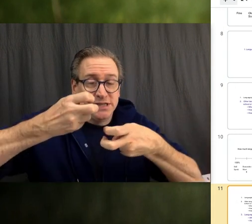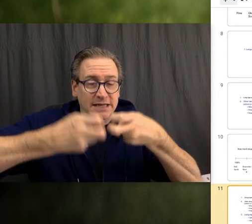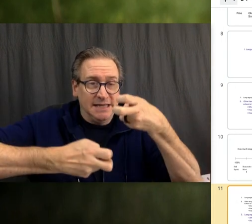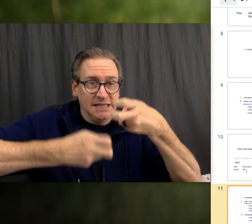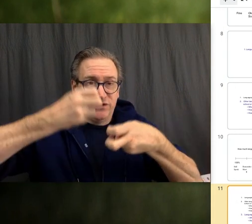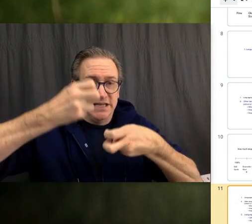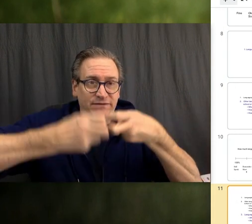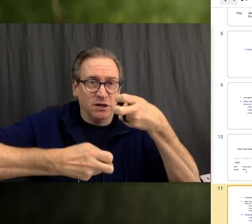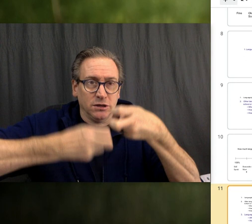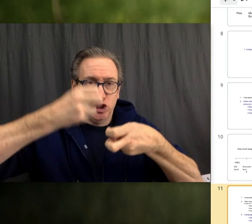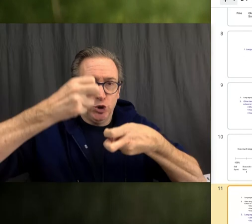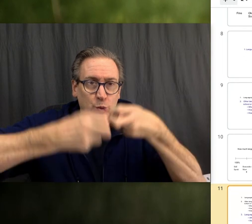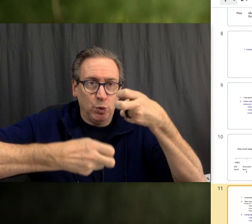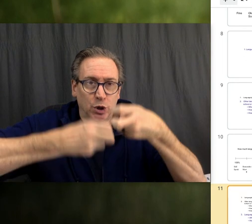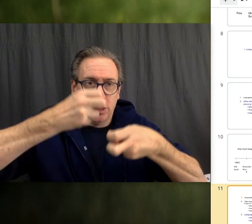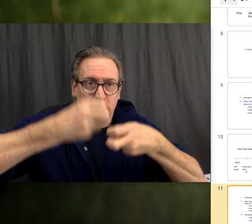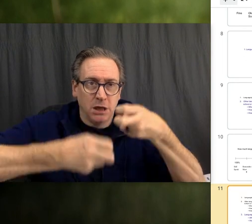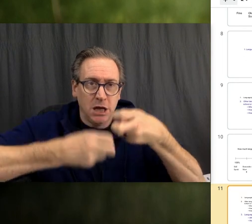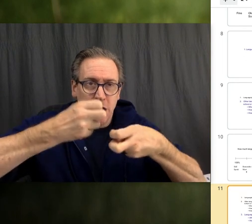You'll see this for difficult too.